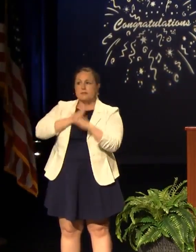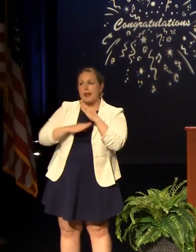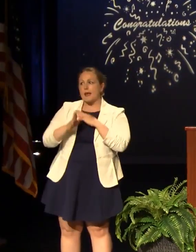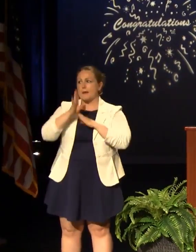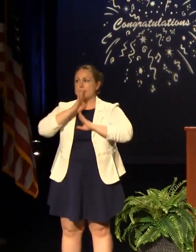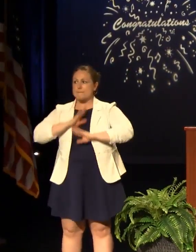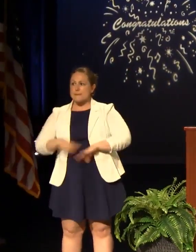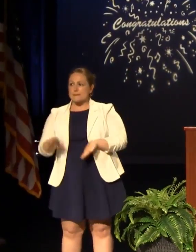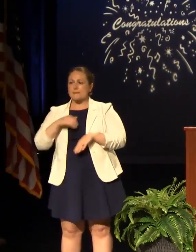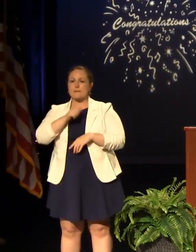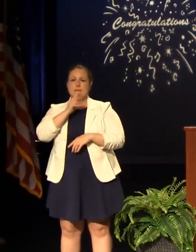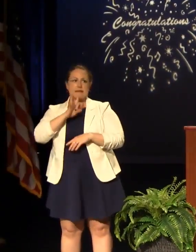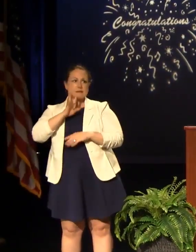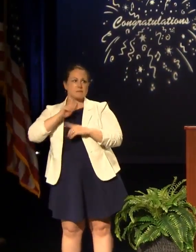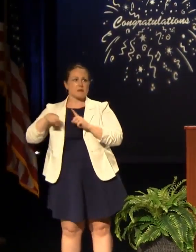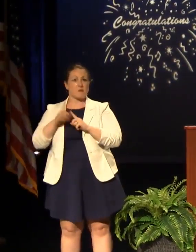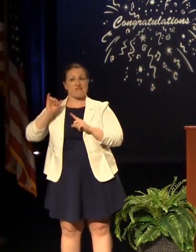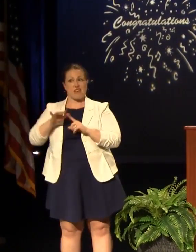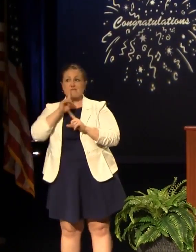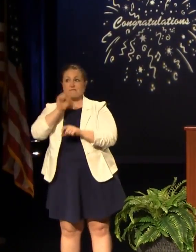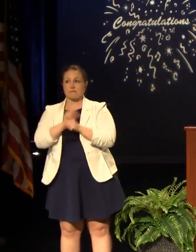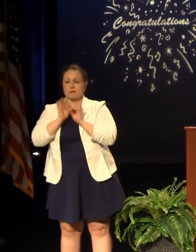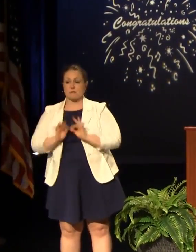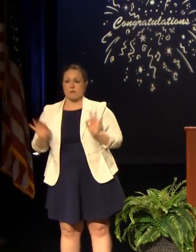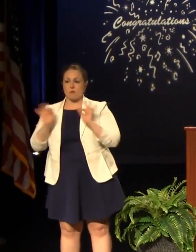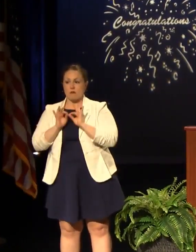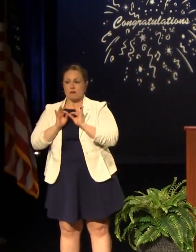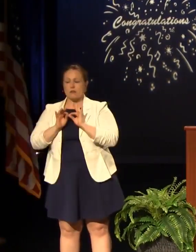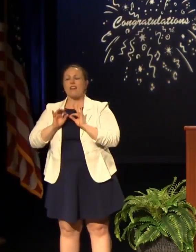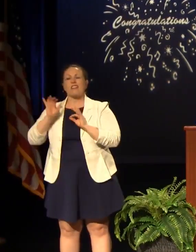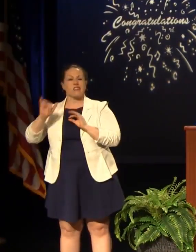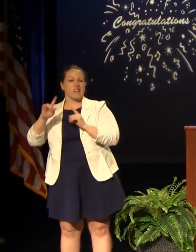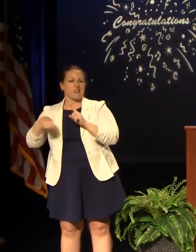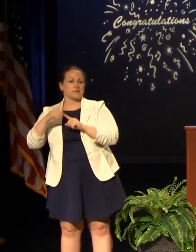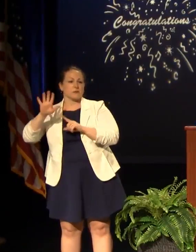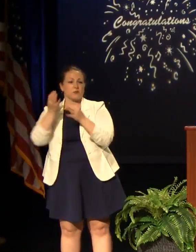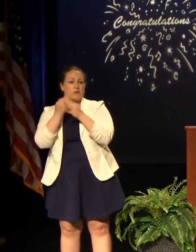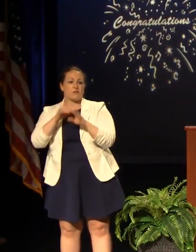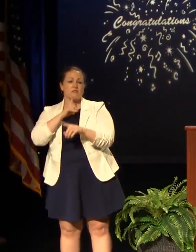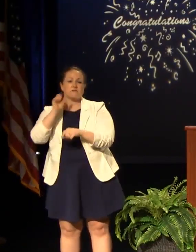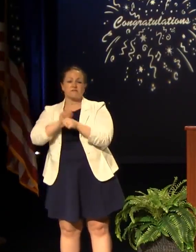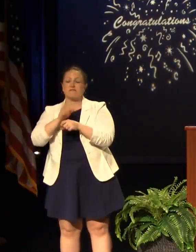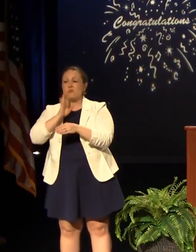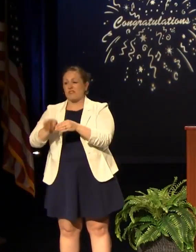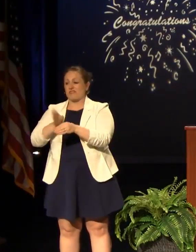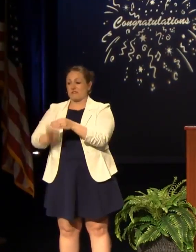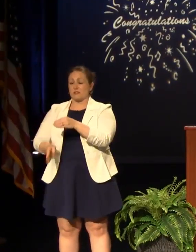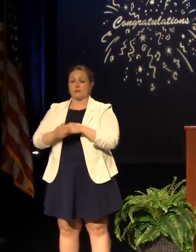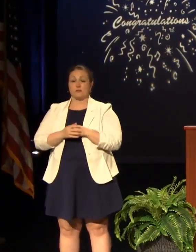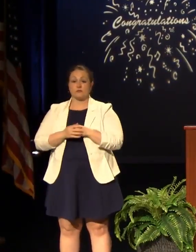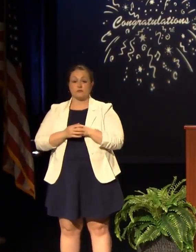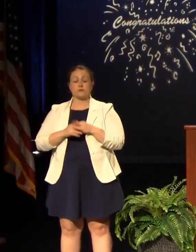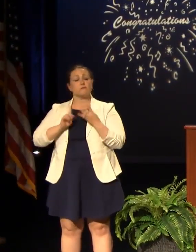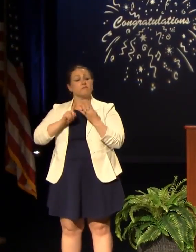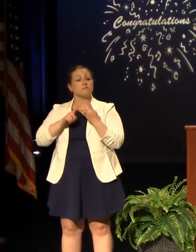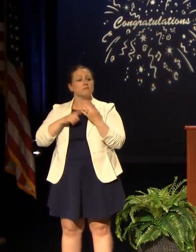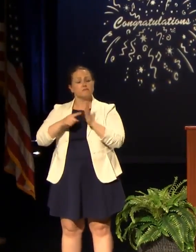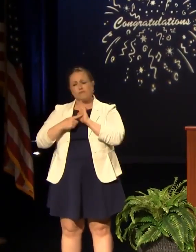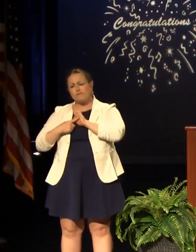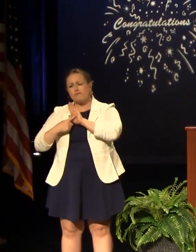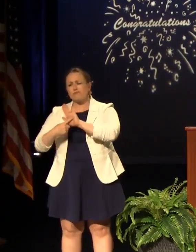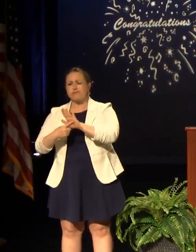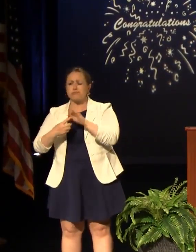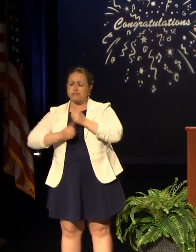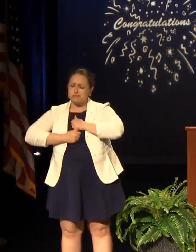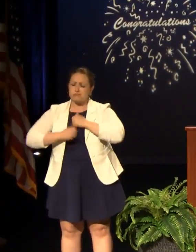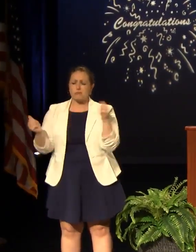you is the day your freedom truly ends. Exude love. Love your peers and love your parents. Love